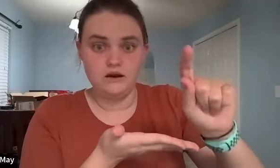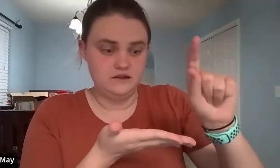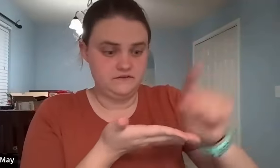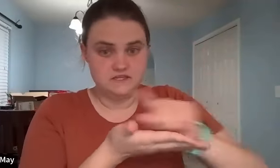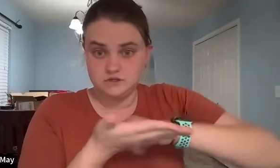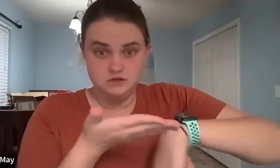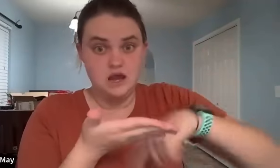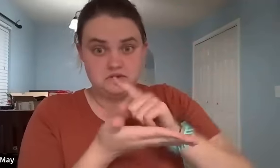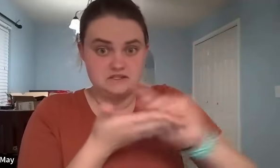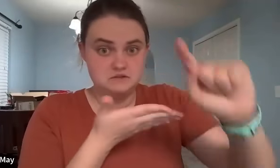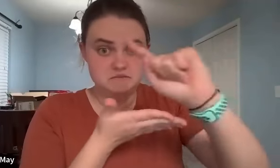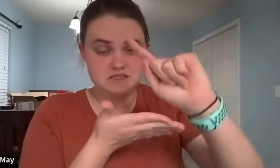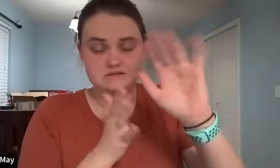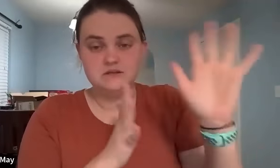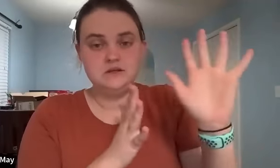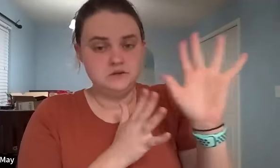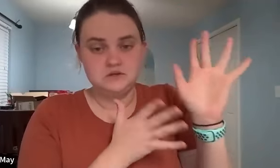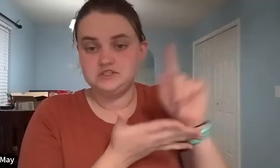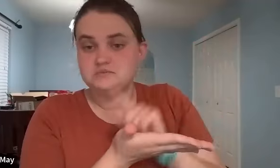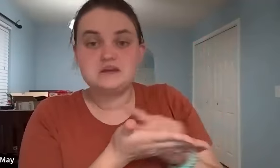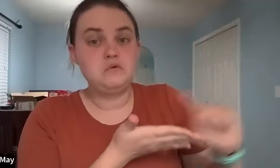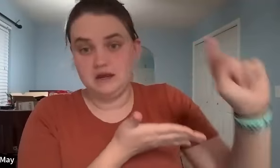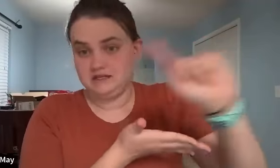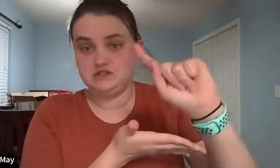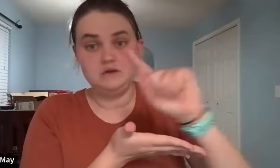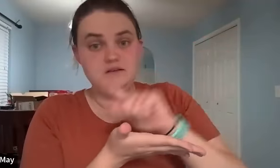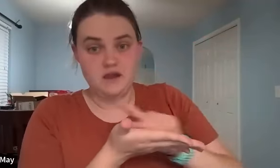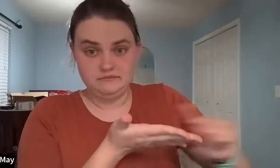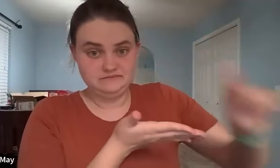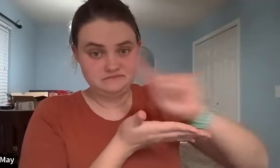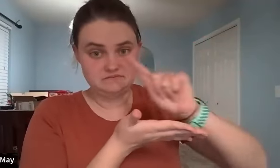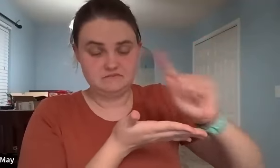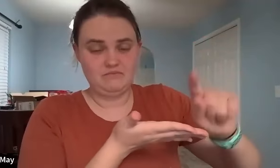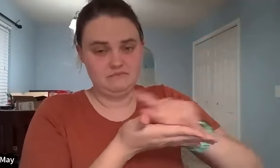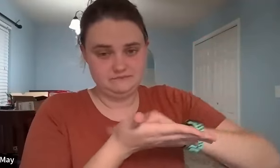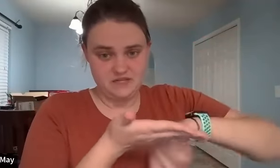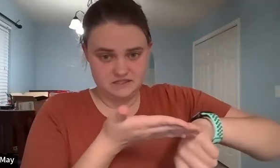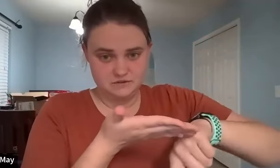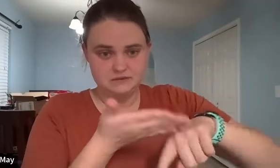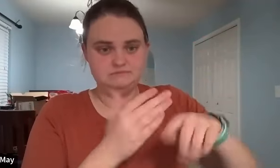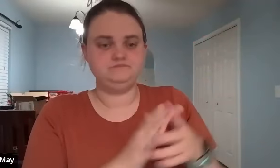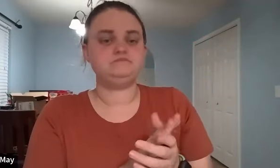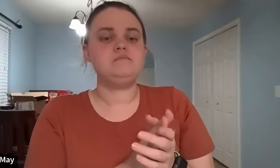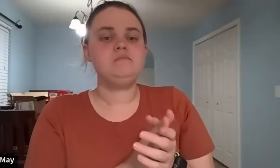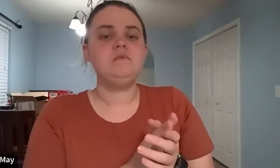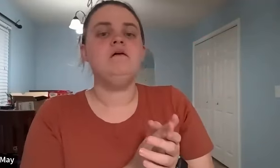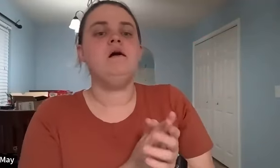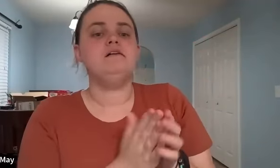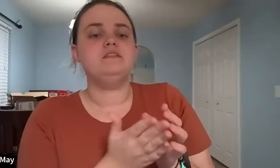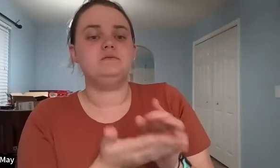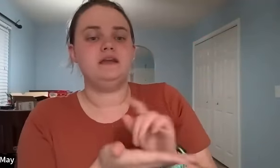if this one you got, but this one's messing, just pick one. It's totally fine. Next week. Then we